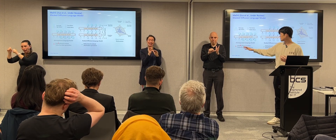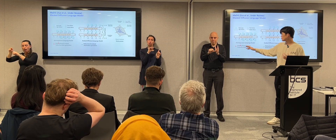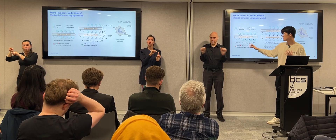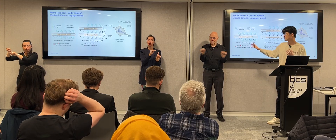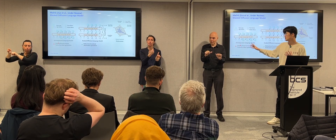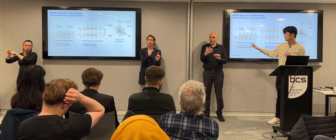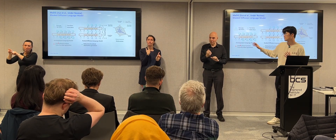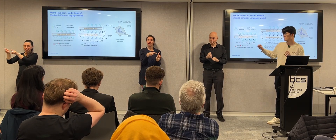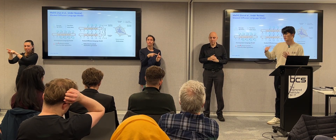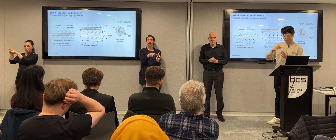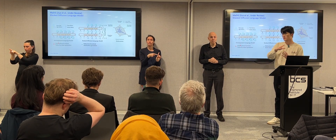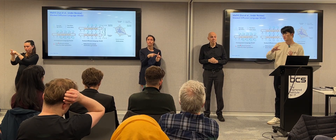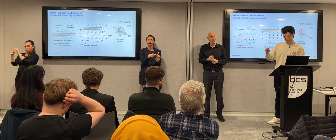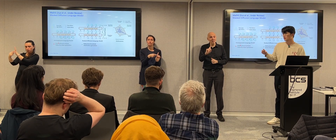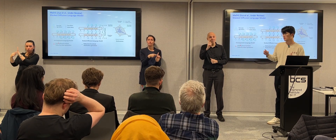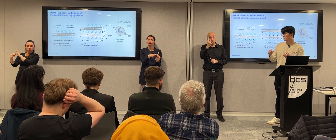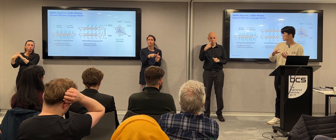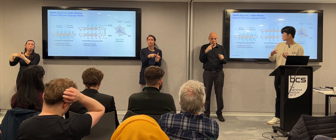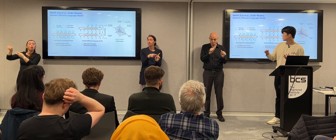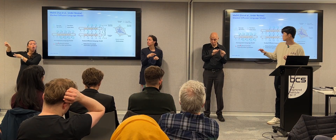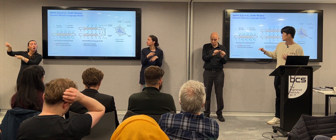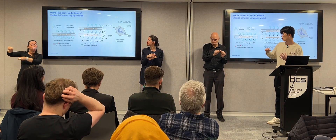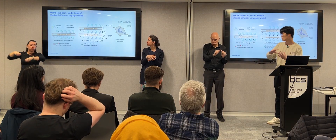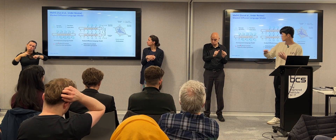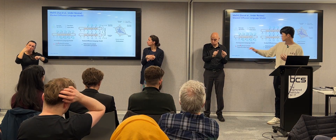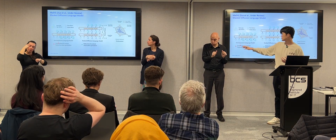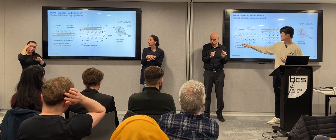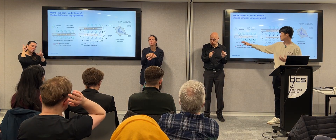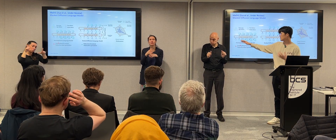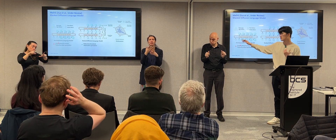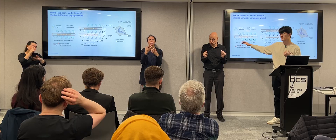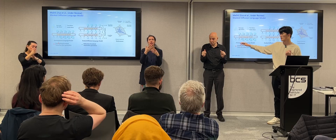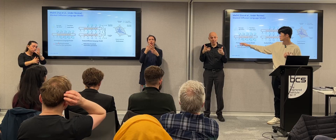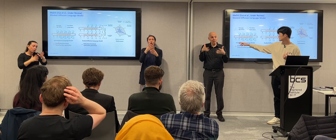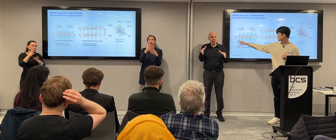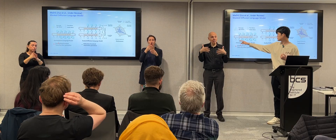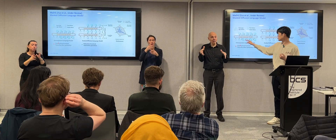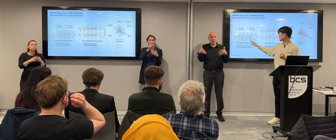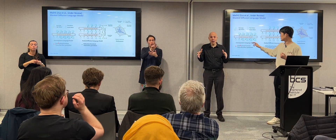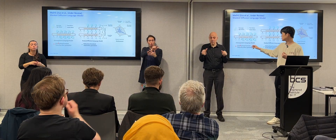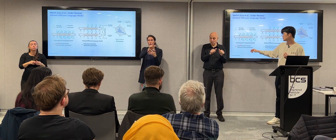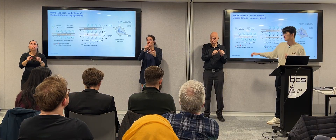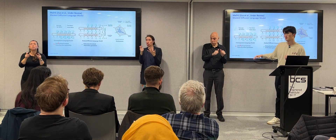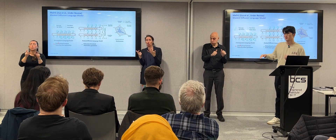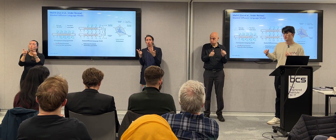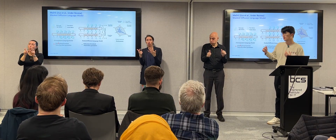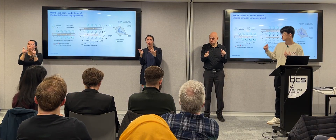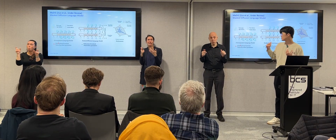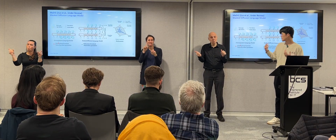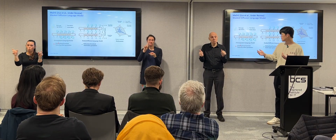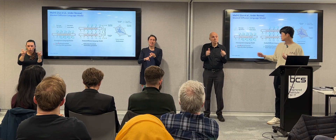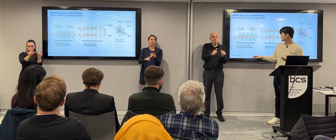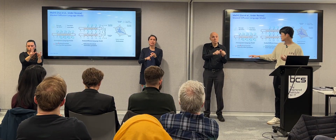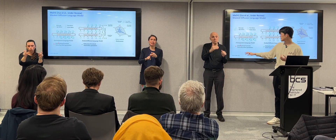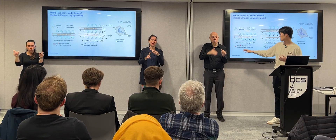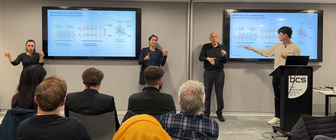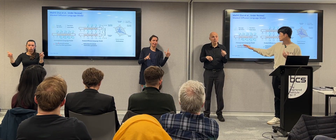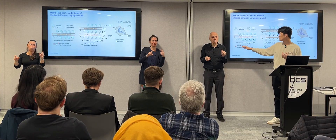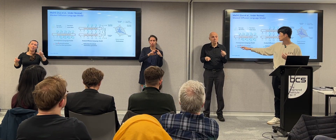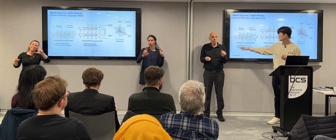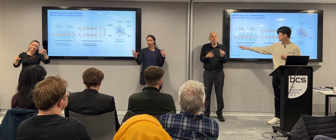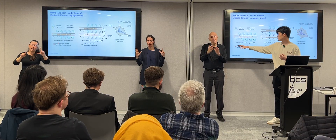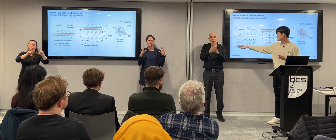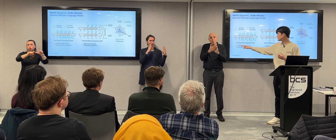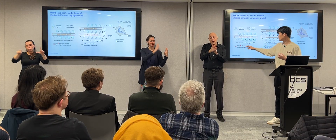for example, its generation order, its order is fixed as left to right. So that means it can